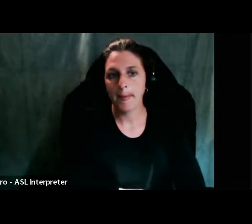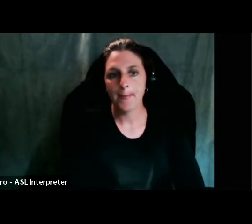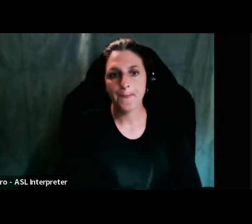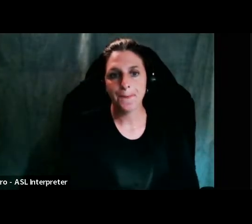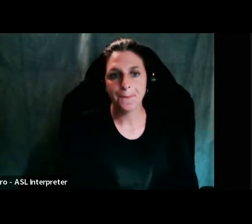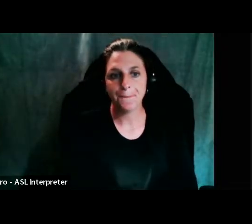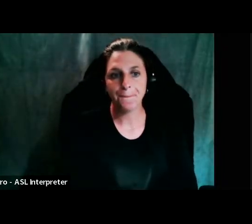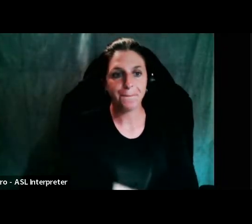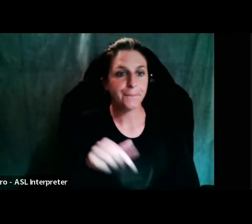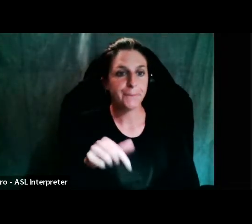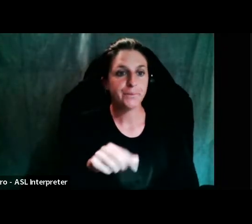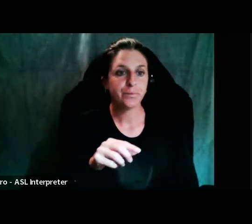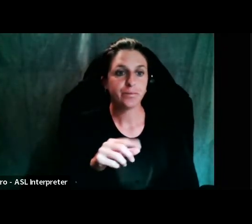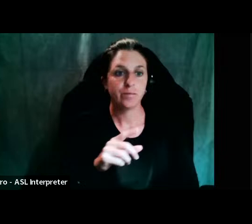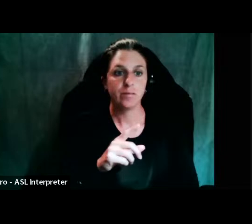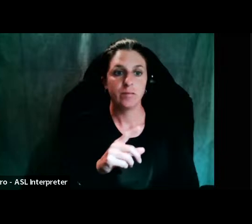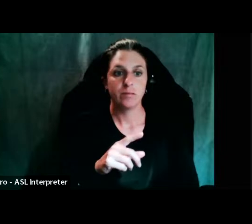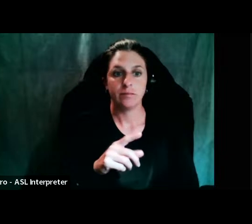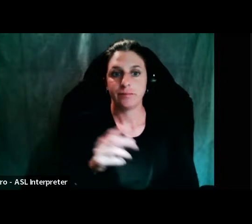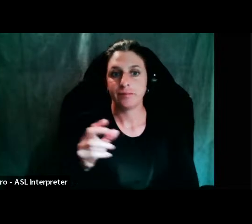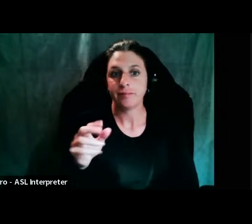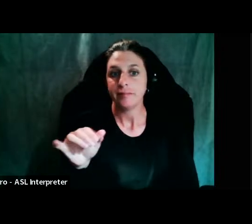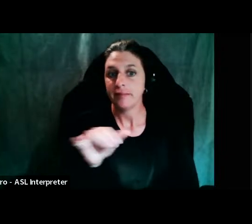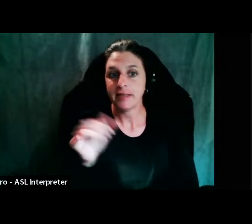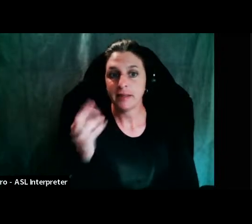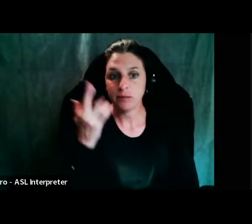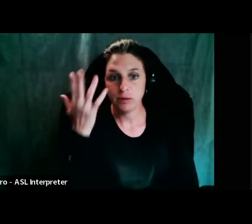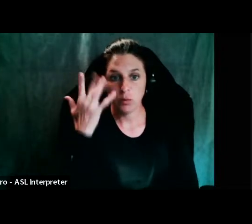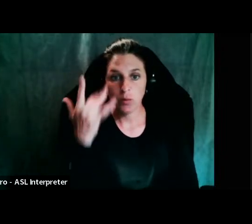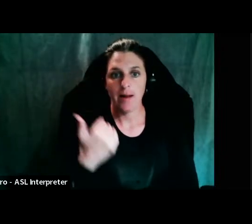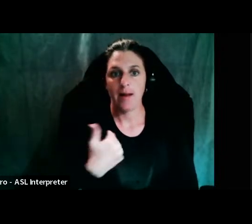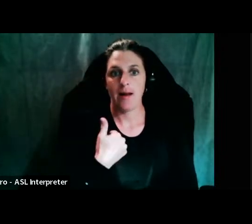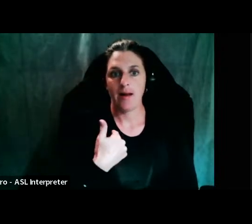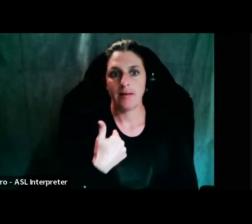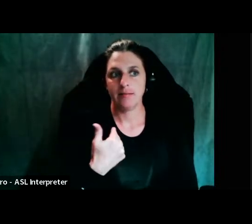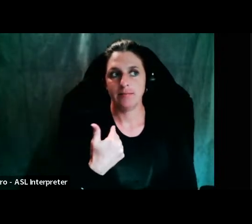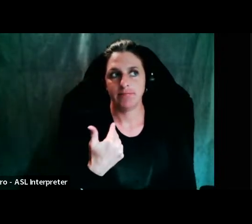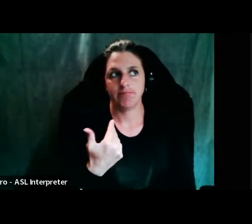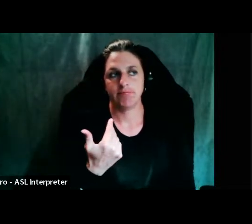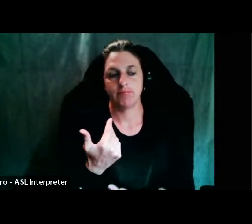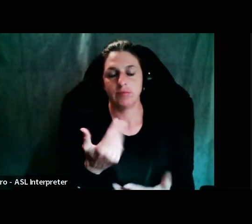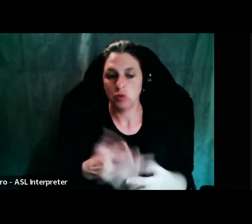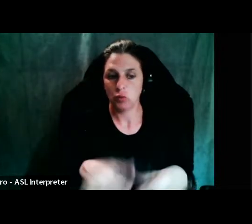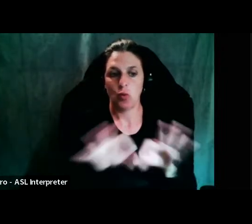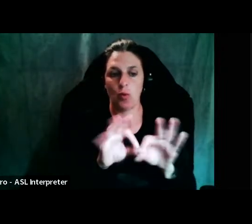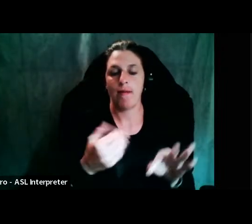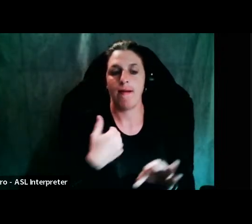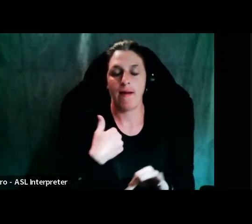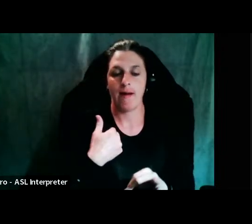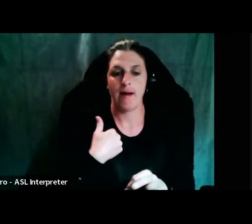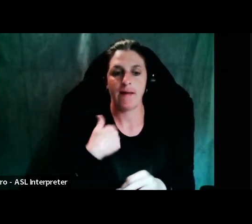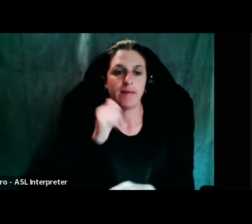This is also why it's so important to have ethnic studies, to have an accurate,